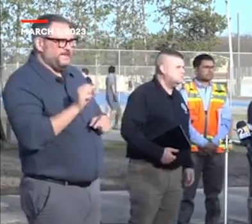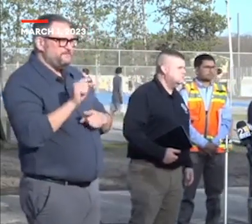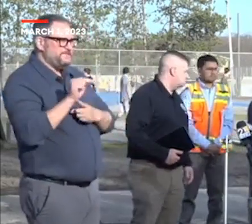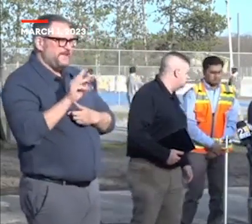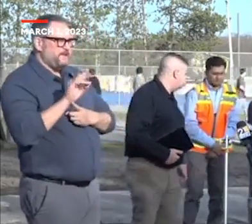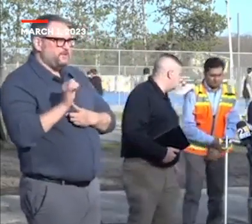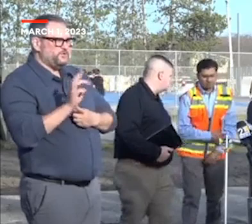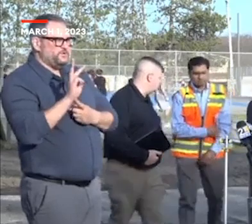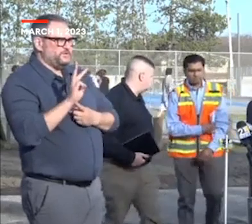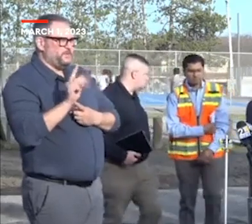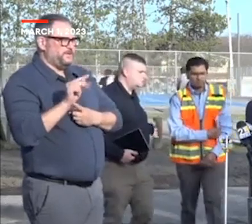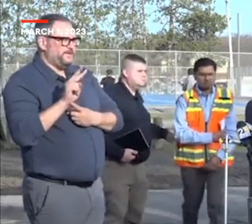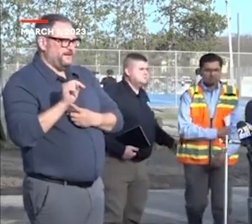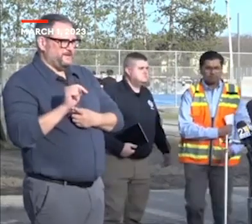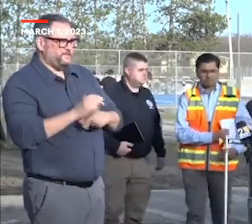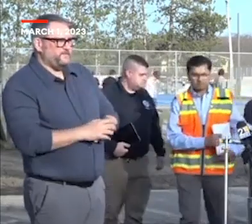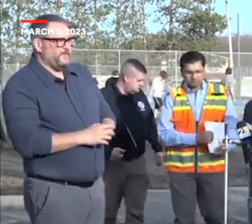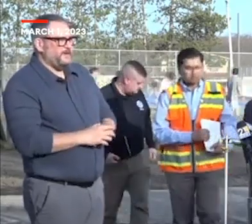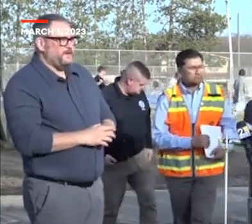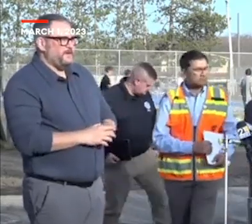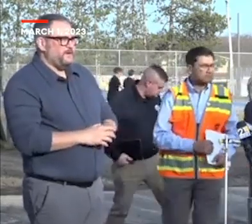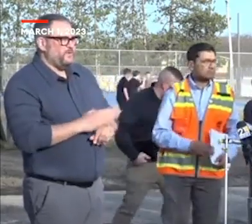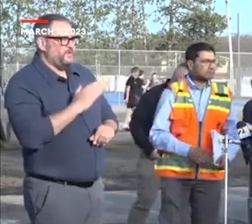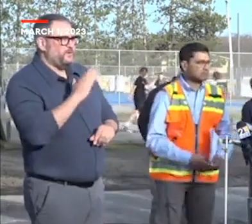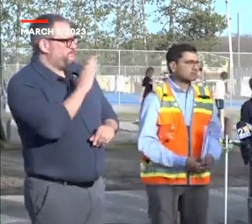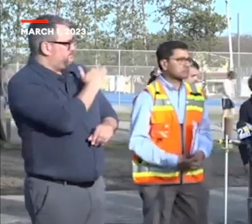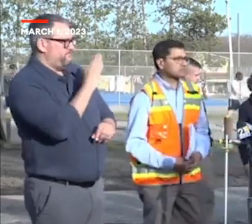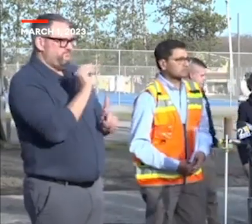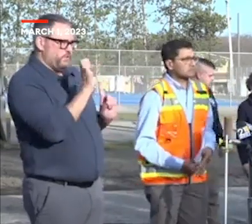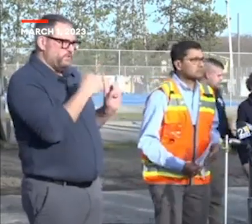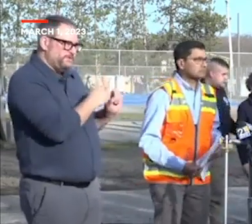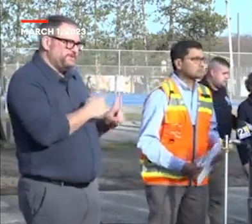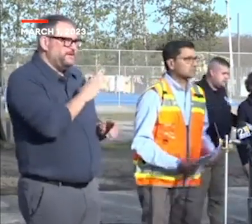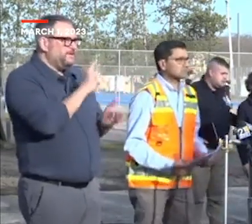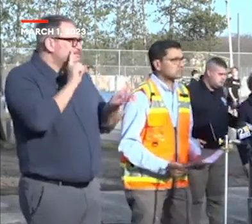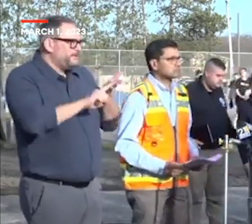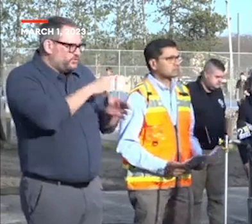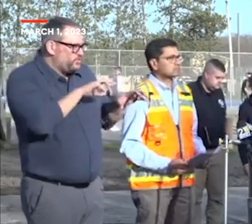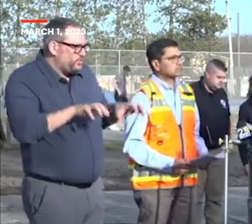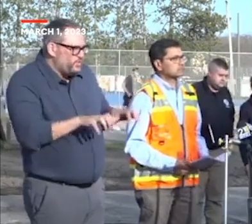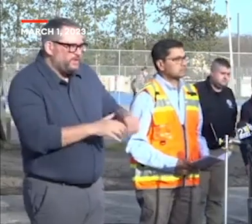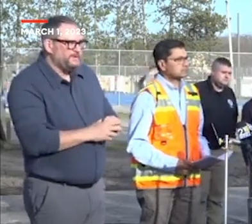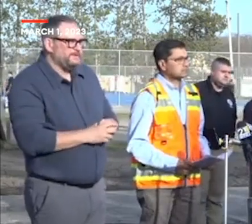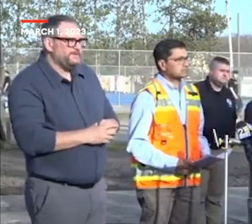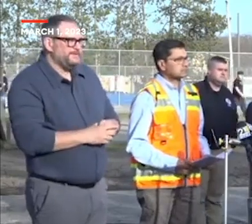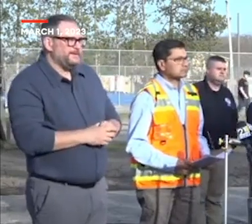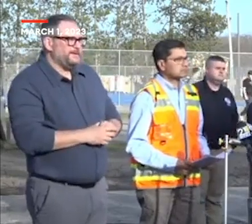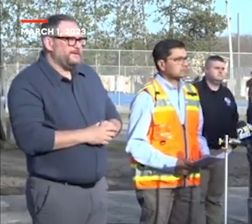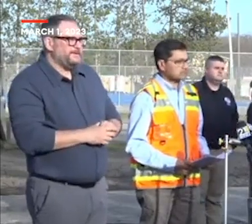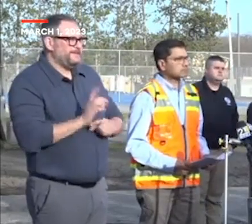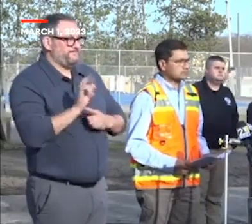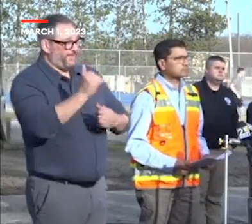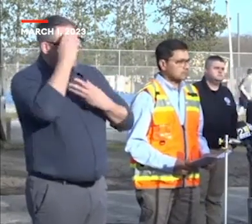real quick. The inspections that you're going to undertake, the data that you collect